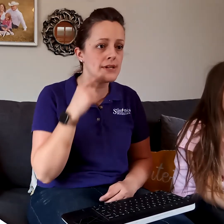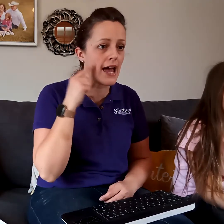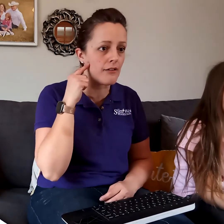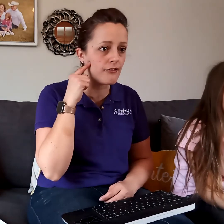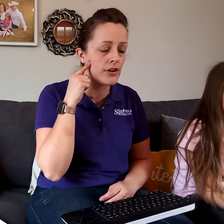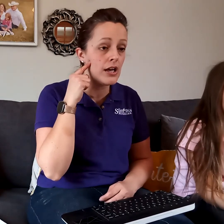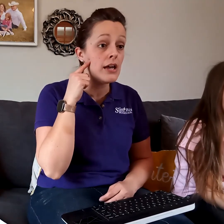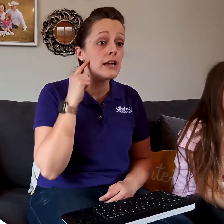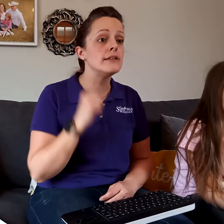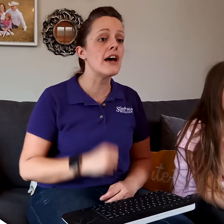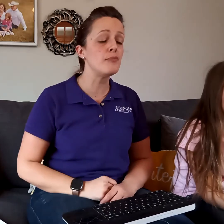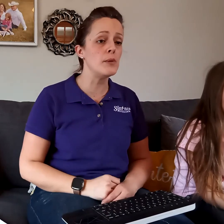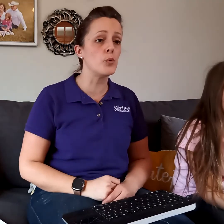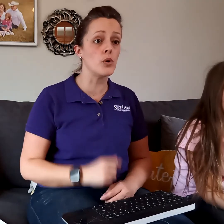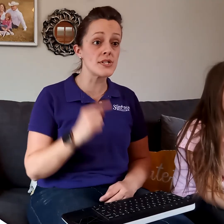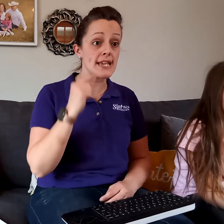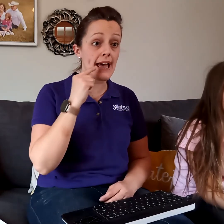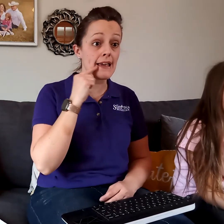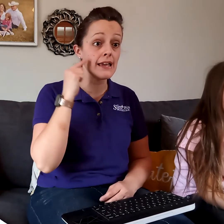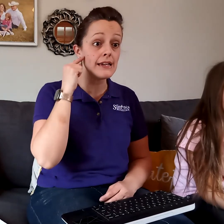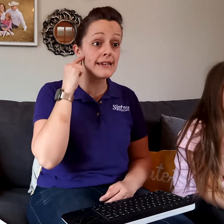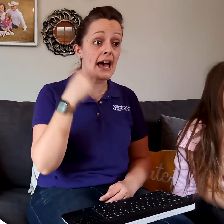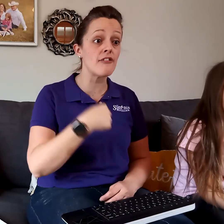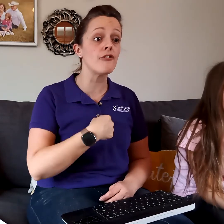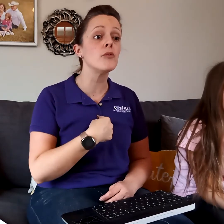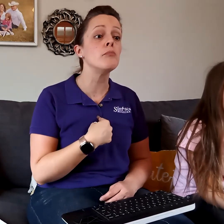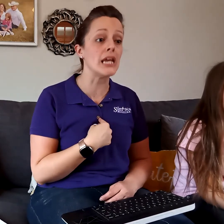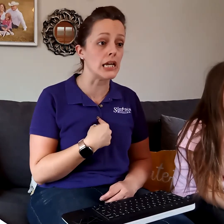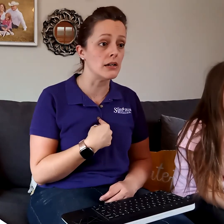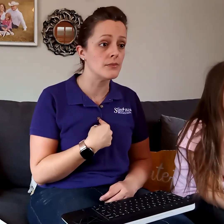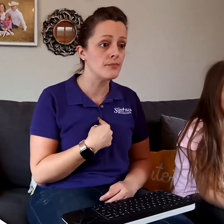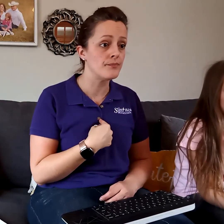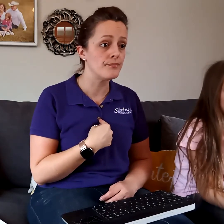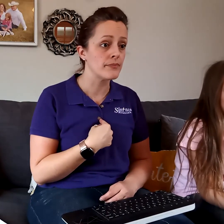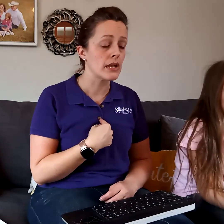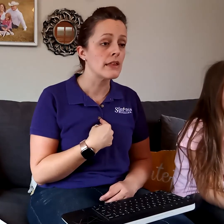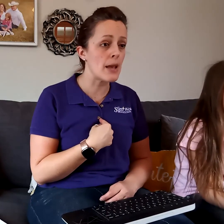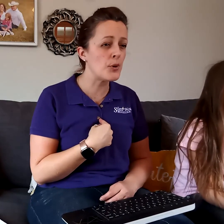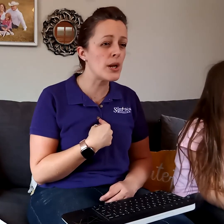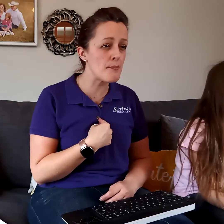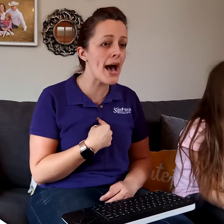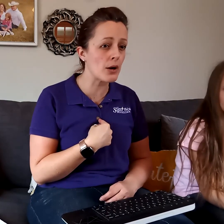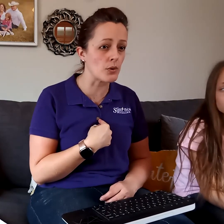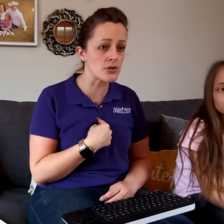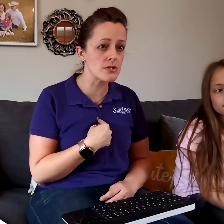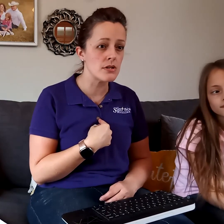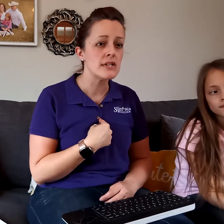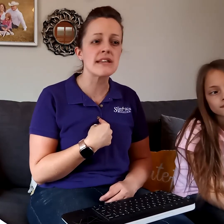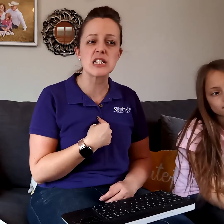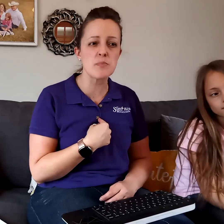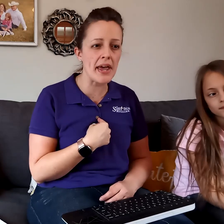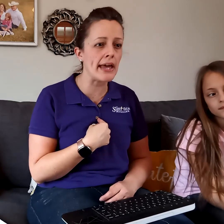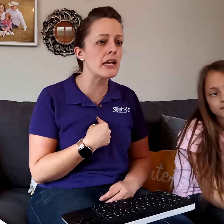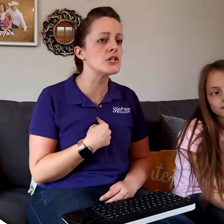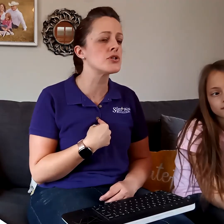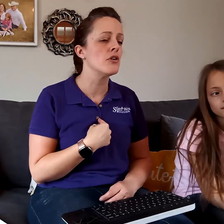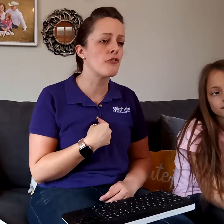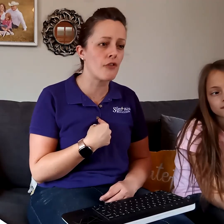deaf. Deaf people will say, deaf me. They put it backwards. It's like Spanish, French,